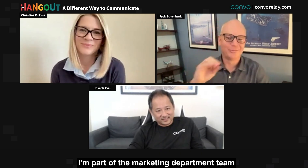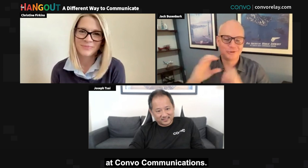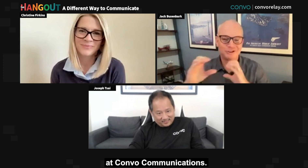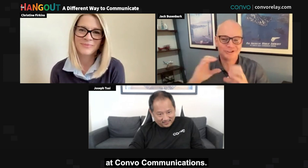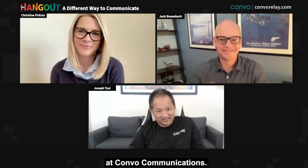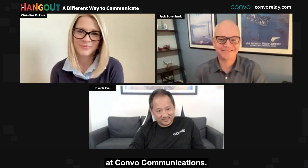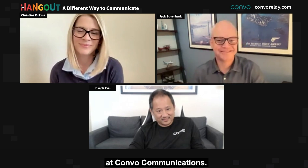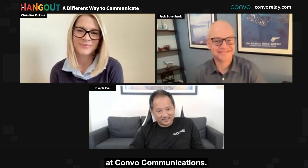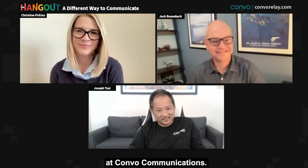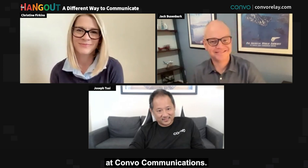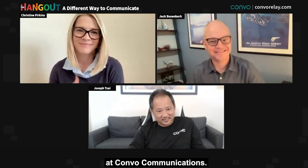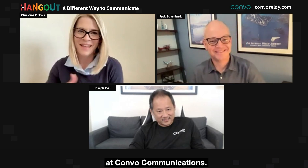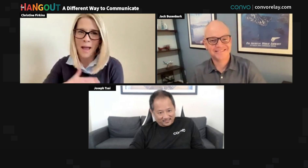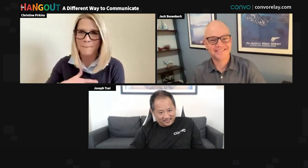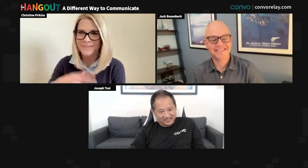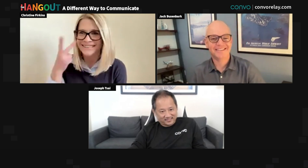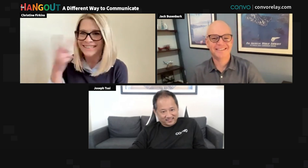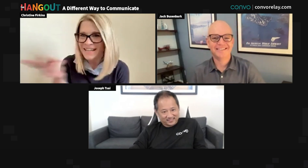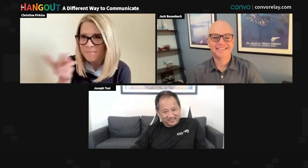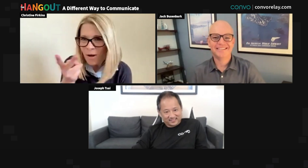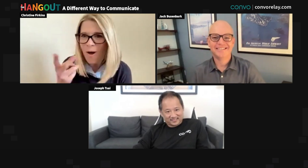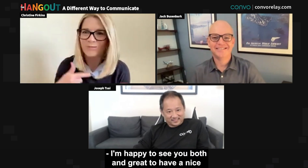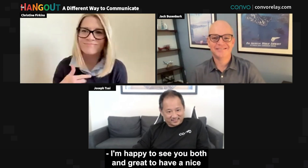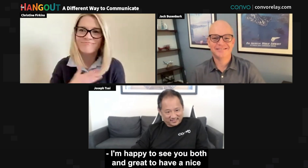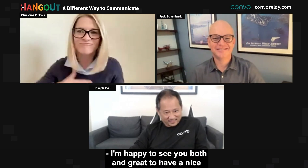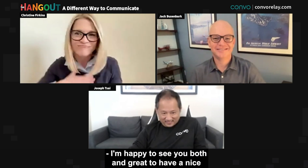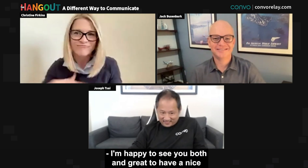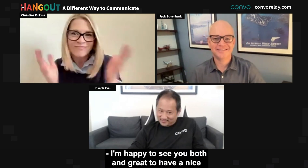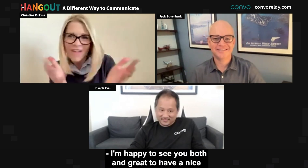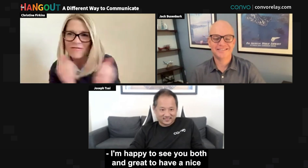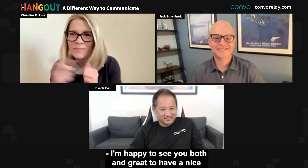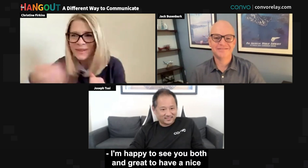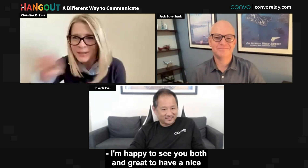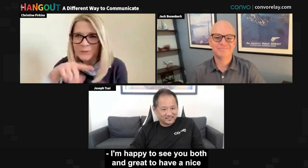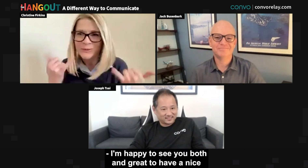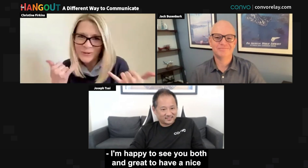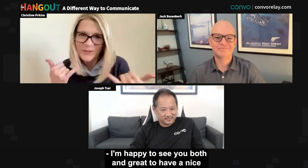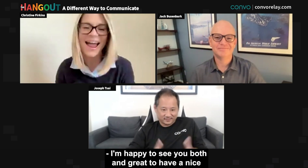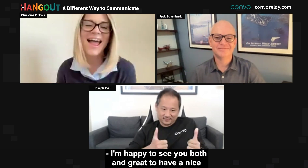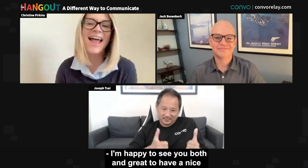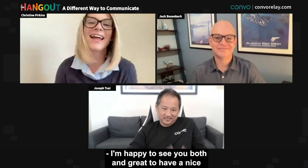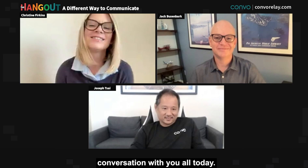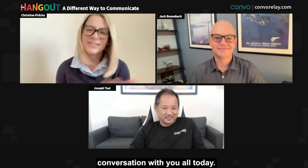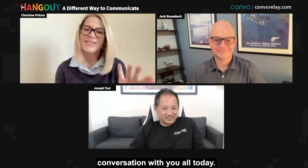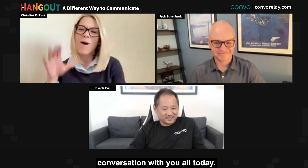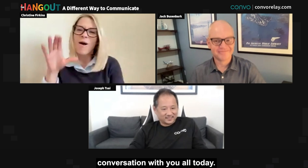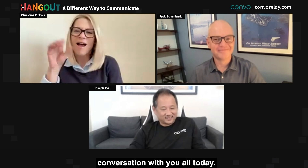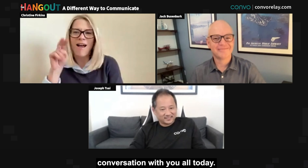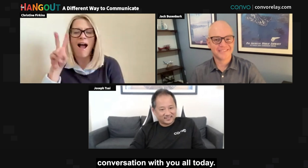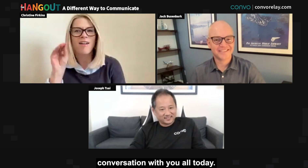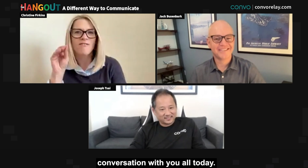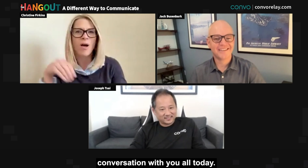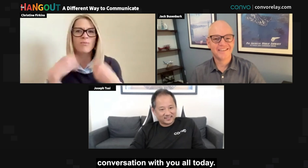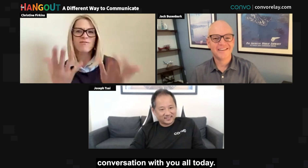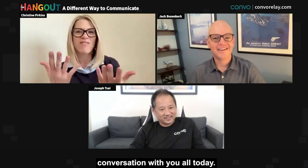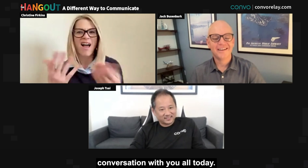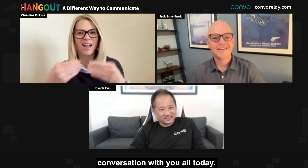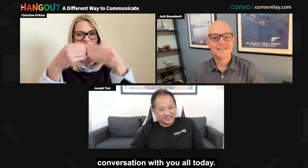at Convo Communications. I'm happy to see you both and great to have a nice conversation with you all today.